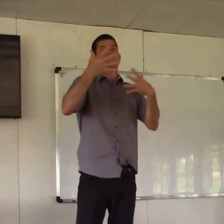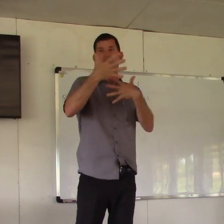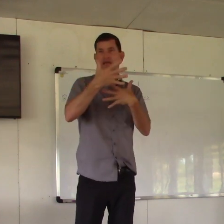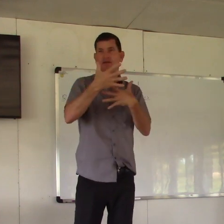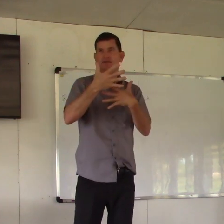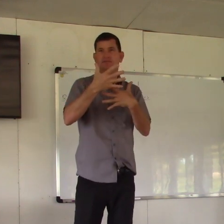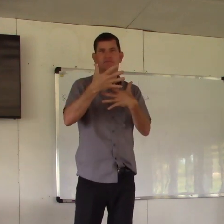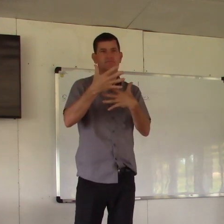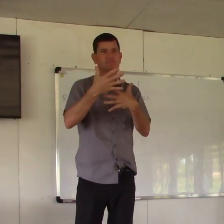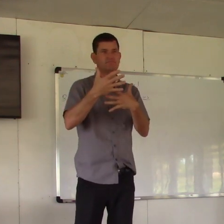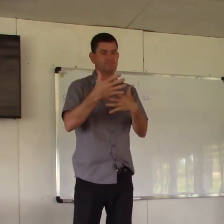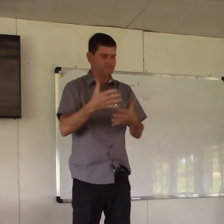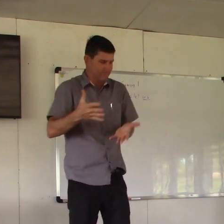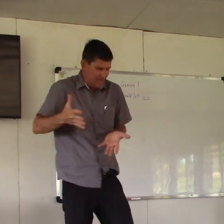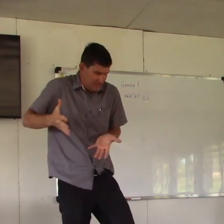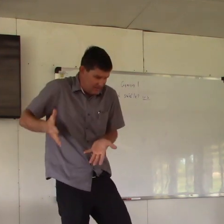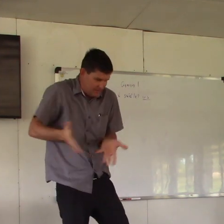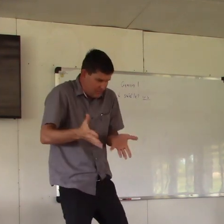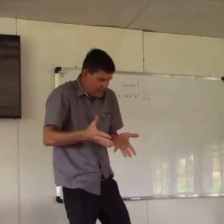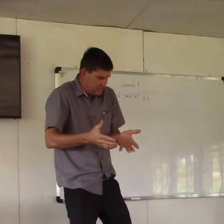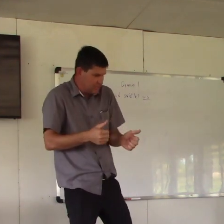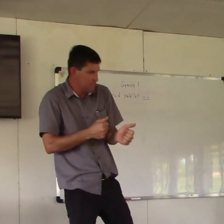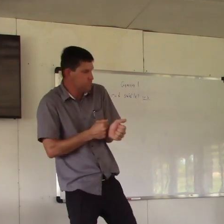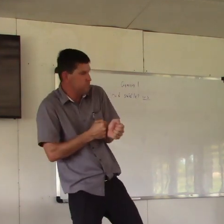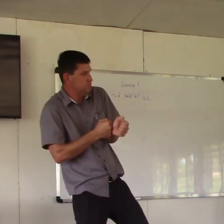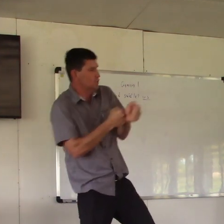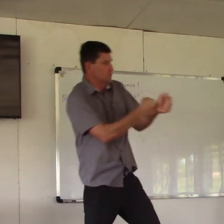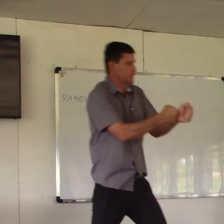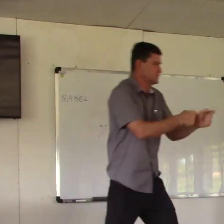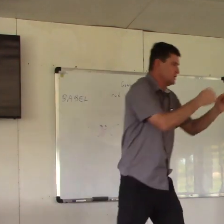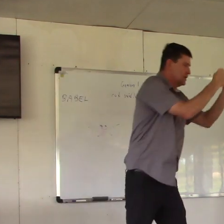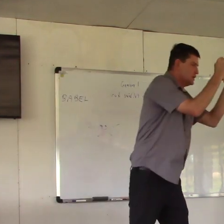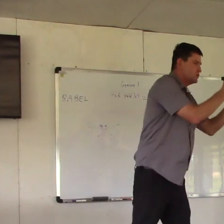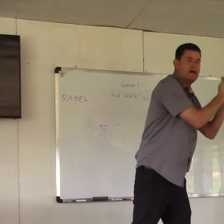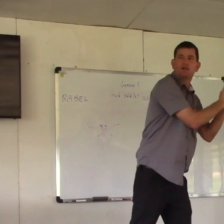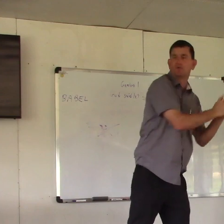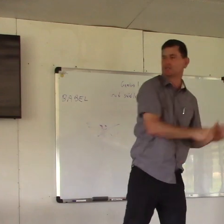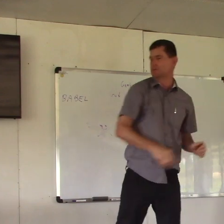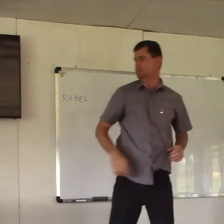fear. They encourage, they push us to idol worship.